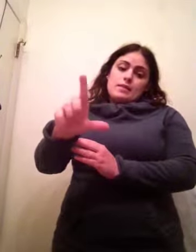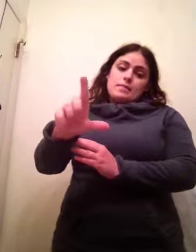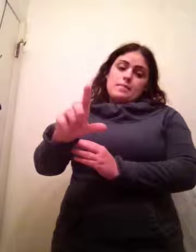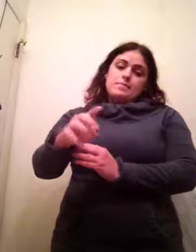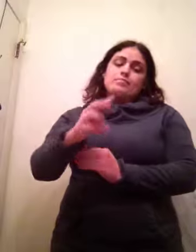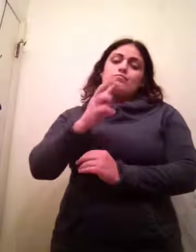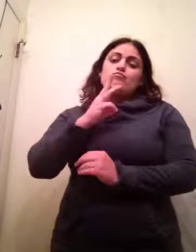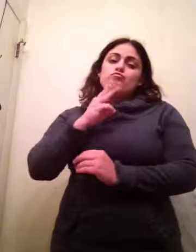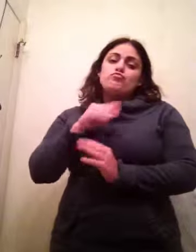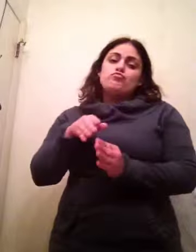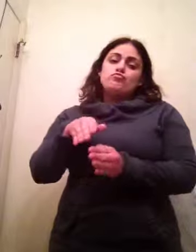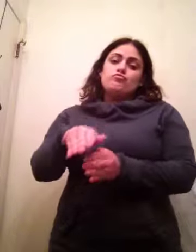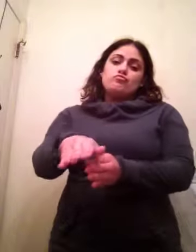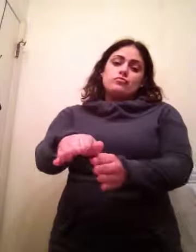Johnny? Railroads. Good.